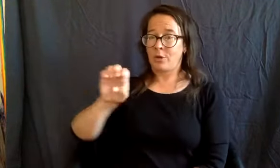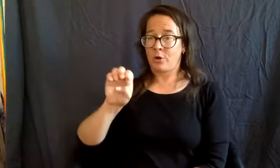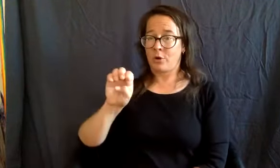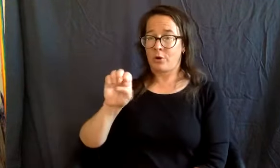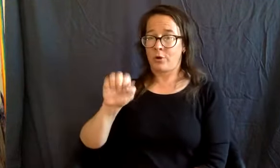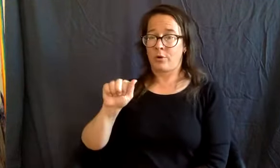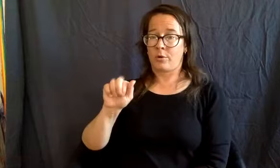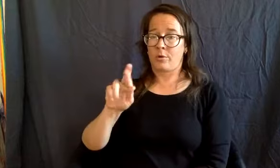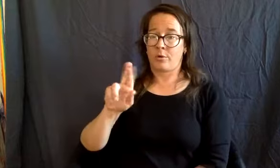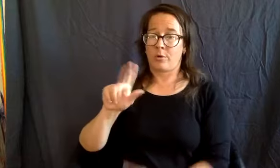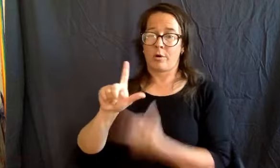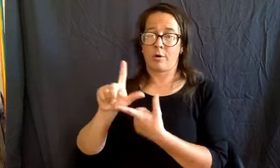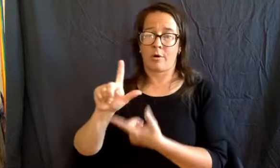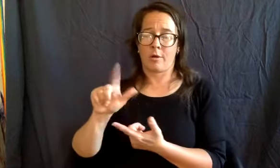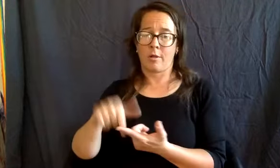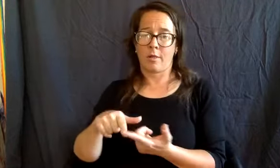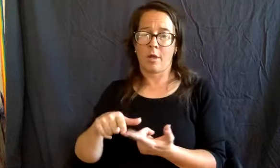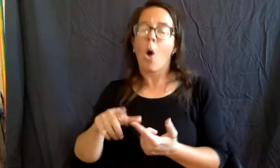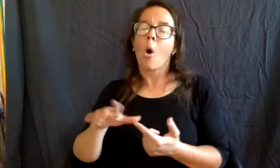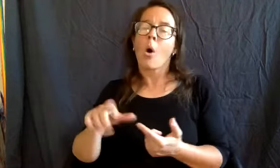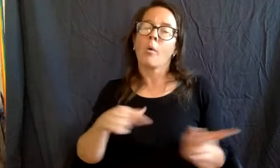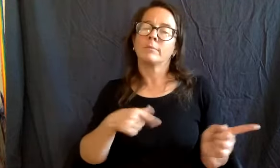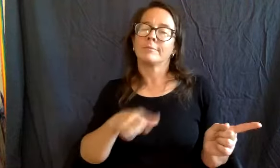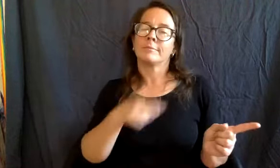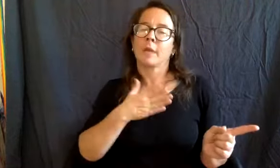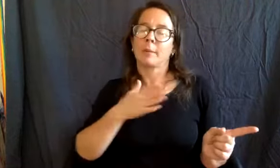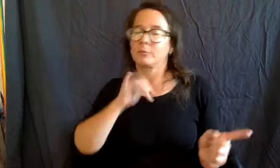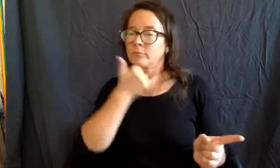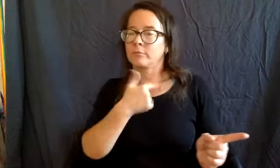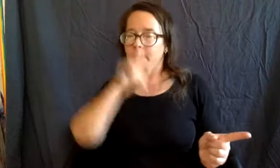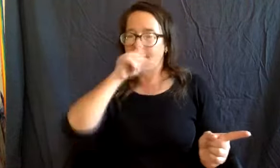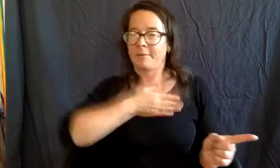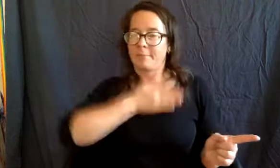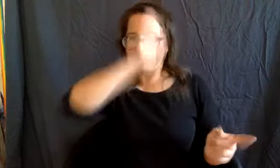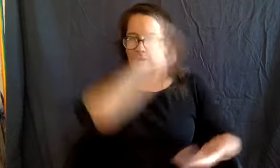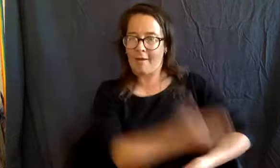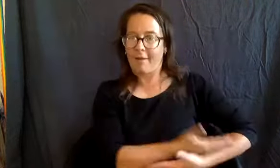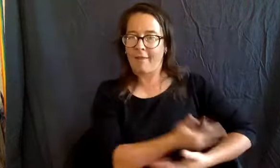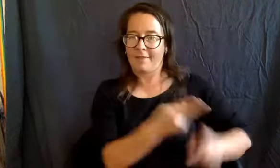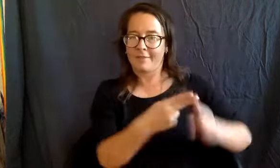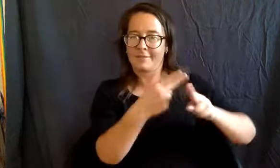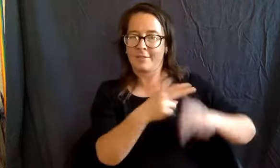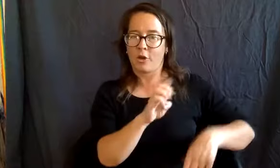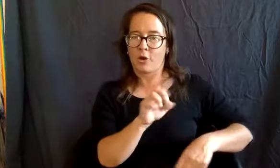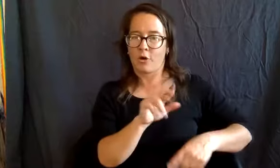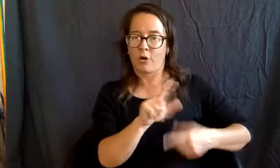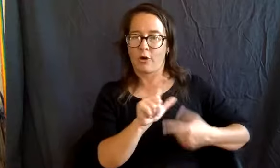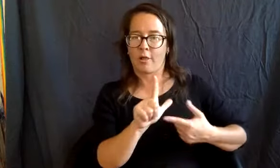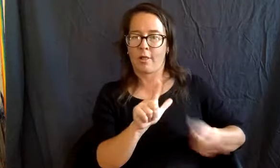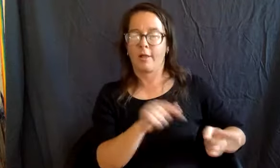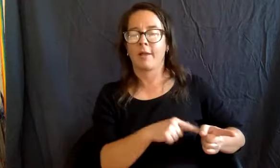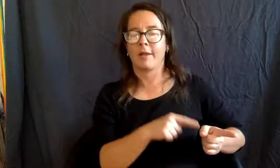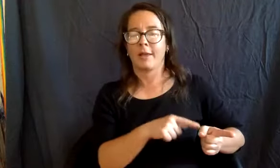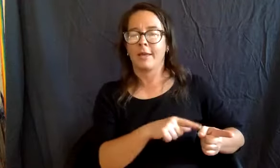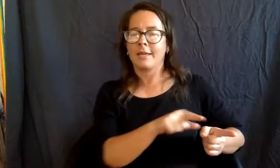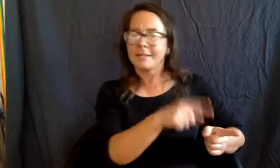husband, was fortunate enough to get sober in Alcoholics Anonymous. So I've kind of seen which way it could go. I've been, that it